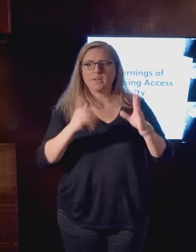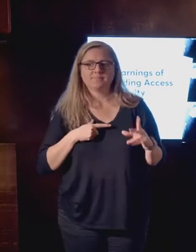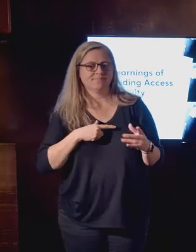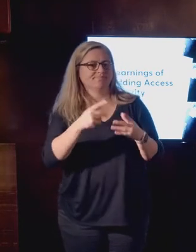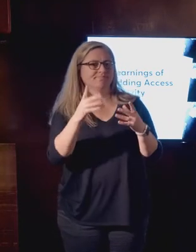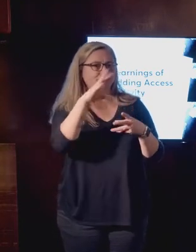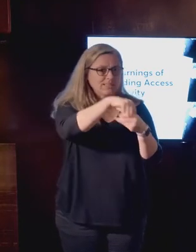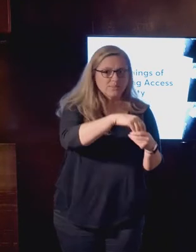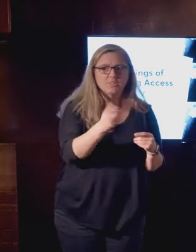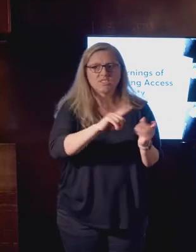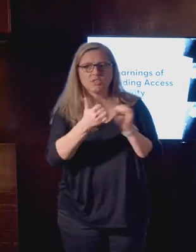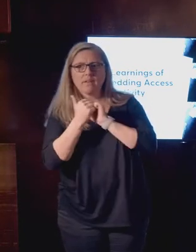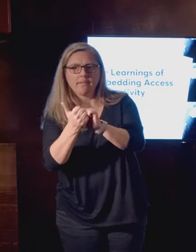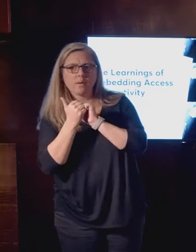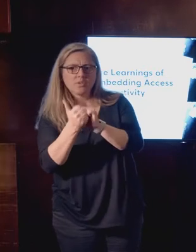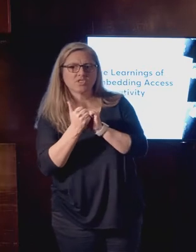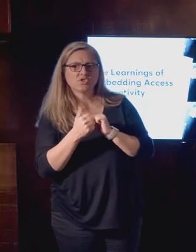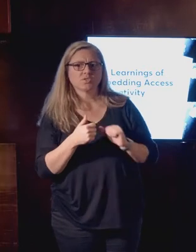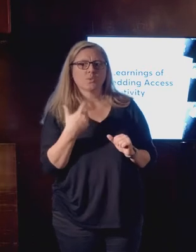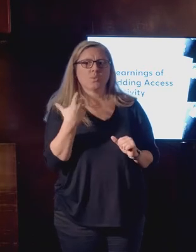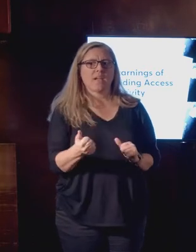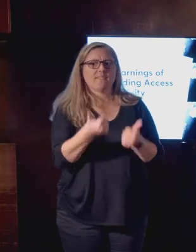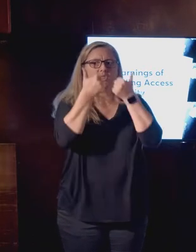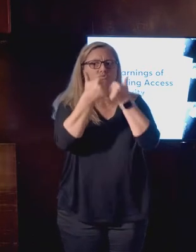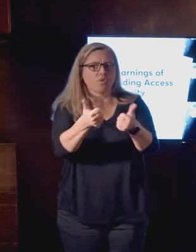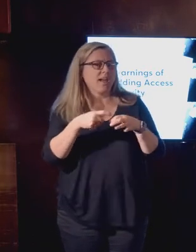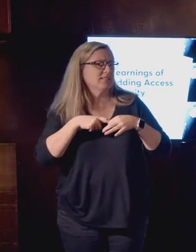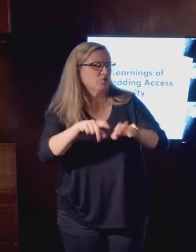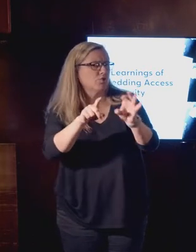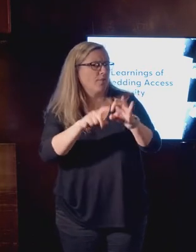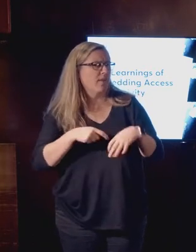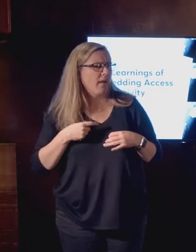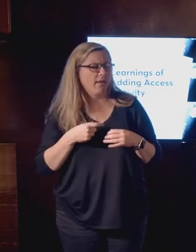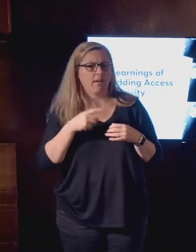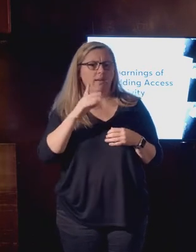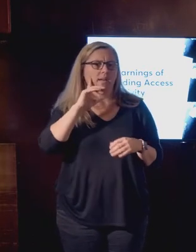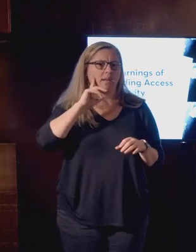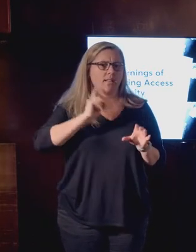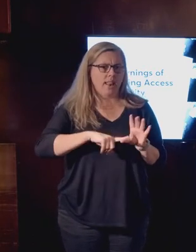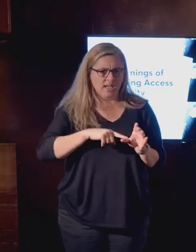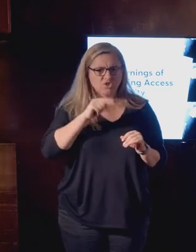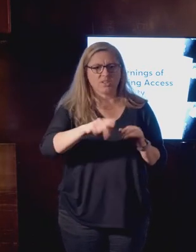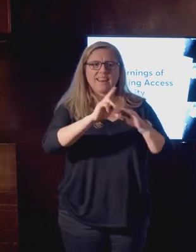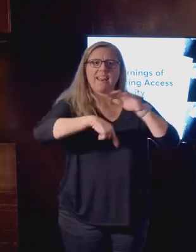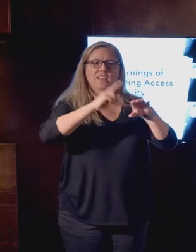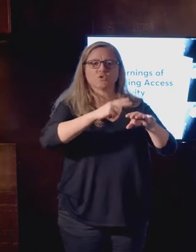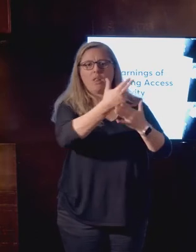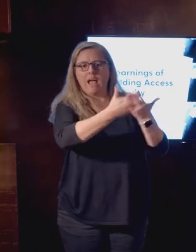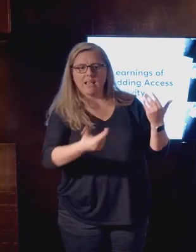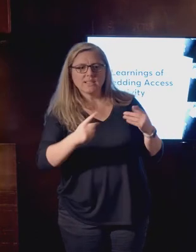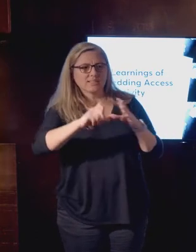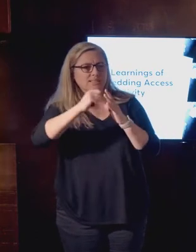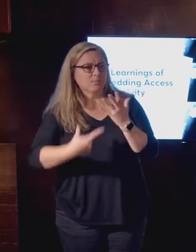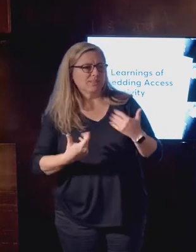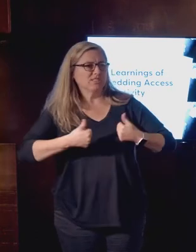collaboration. There was this great survey that was done last year, the National Arts and Disability Strategy, and it was run by the Department